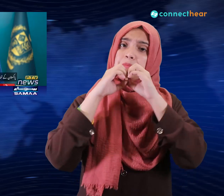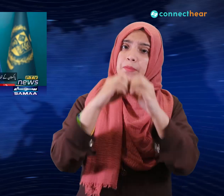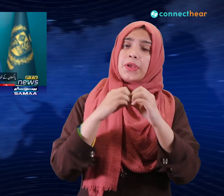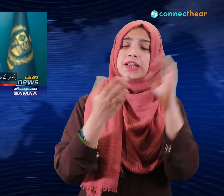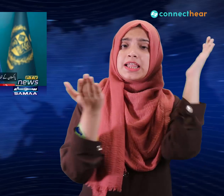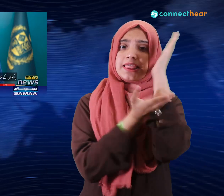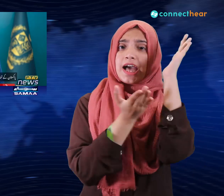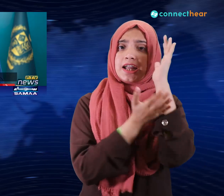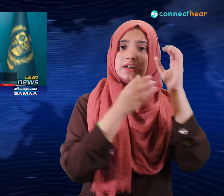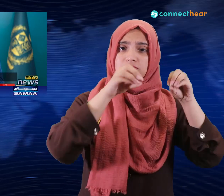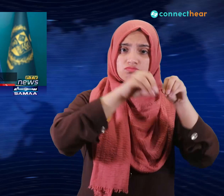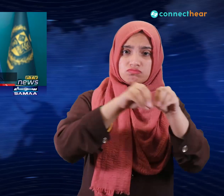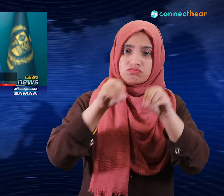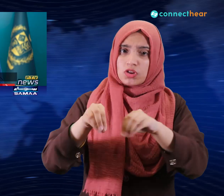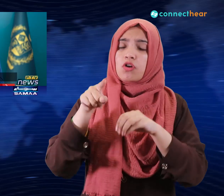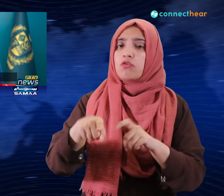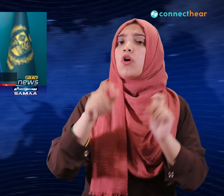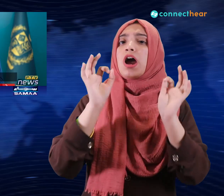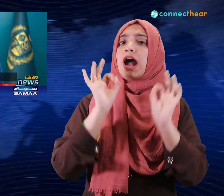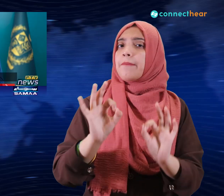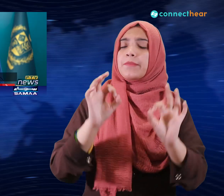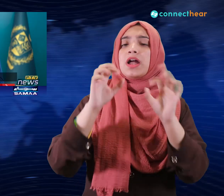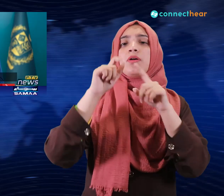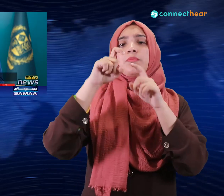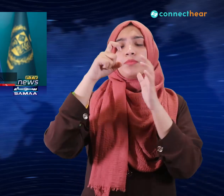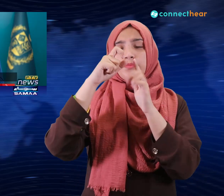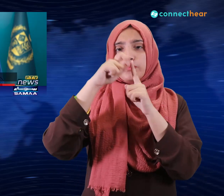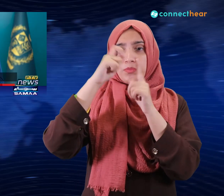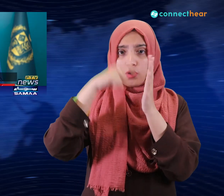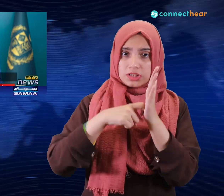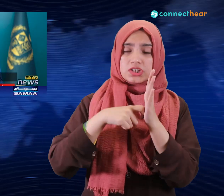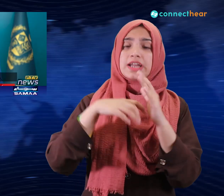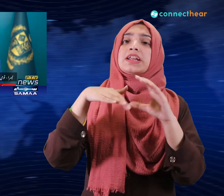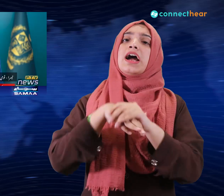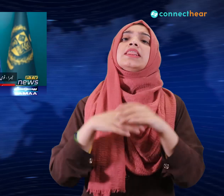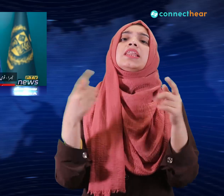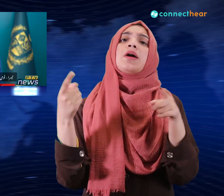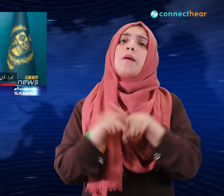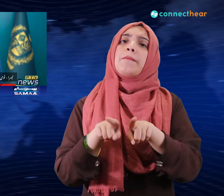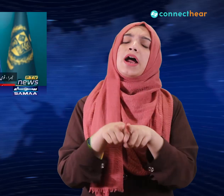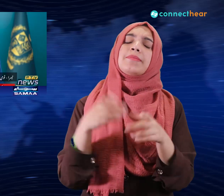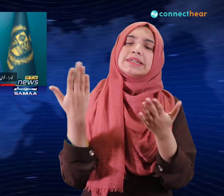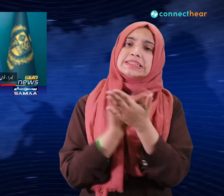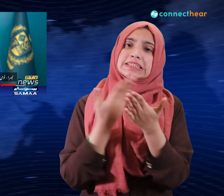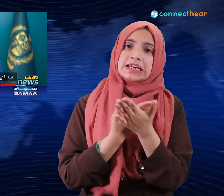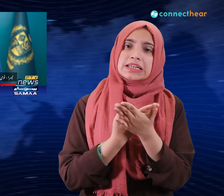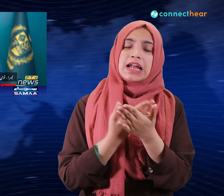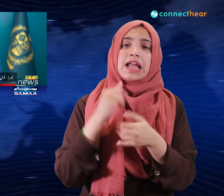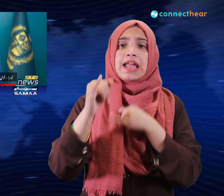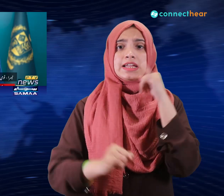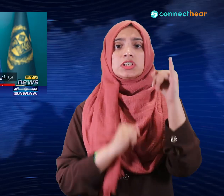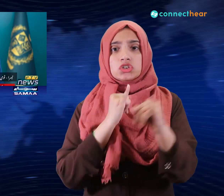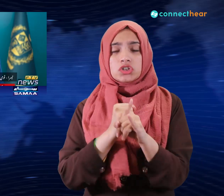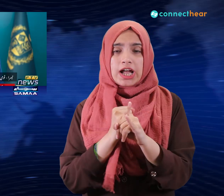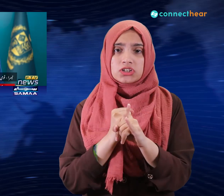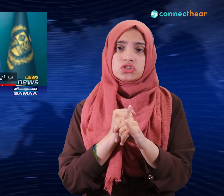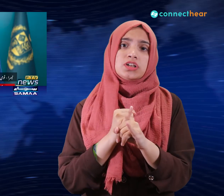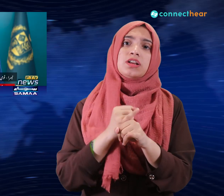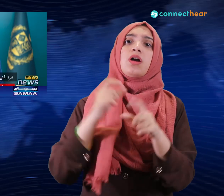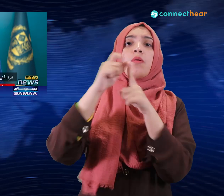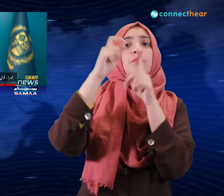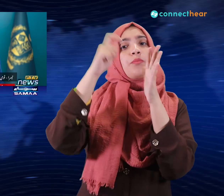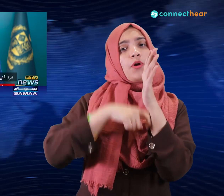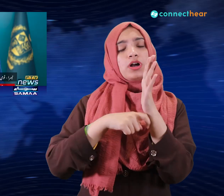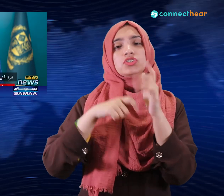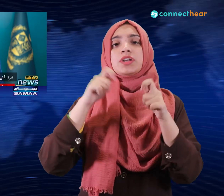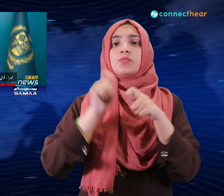project can benefit greatly from such support. Third, national and international